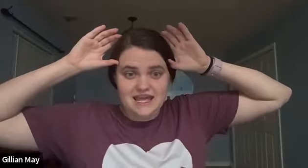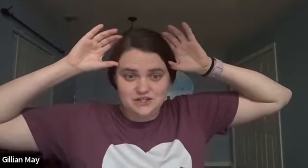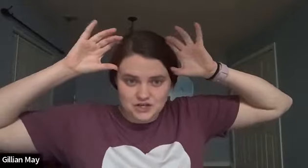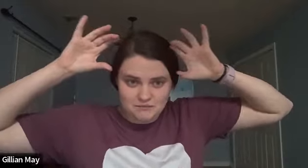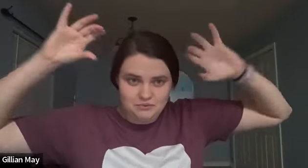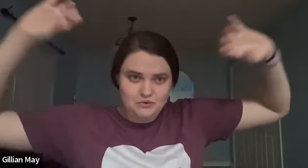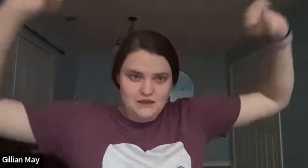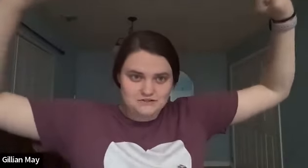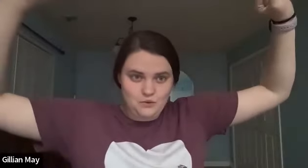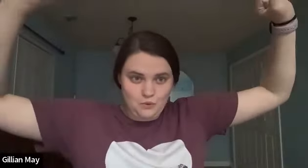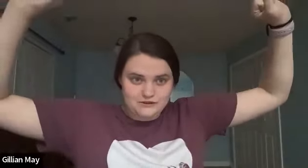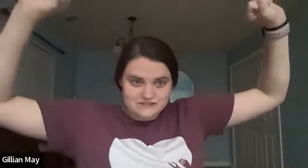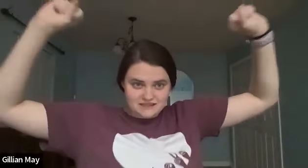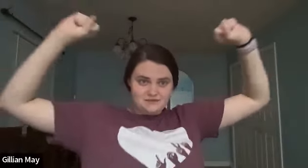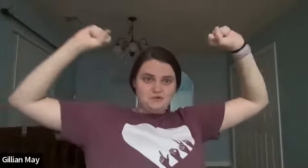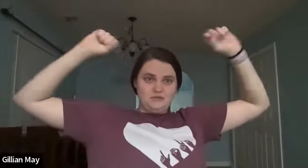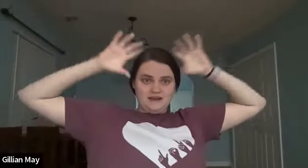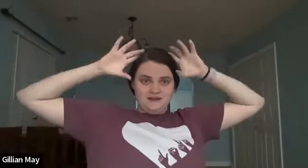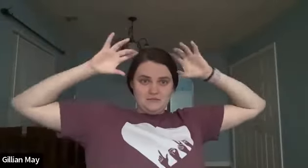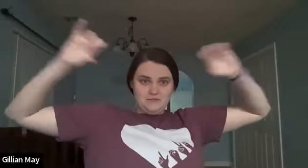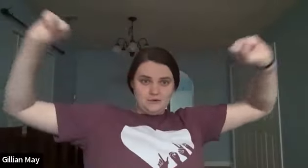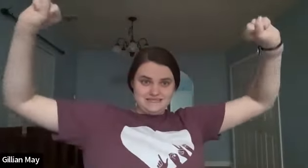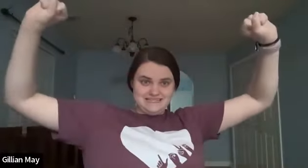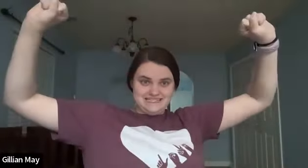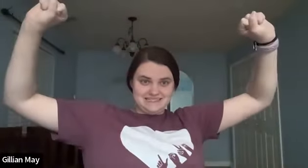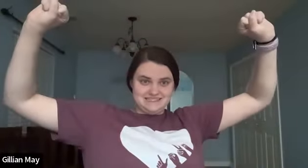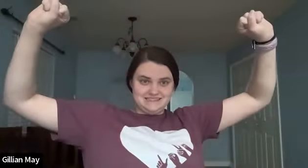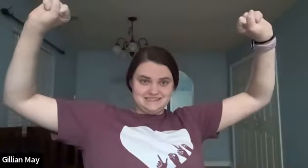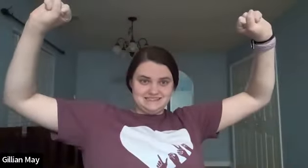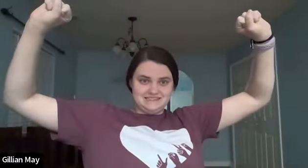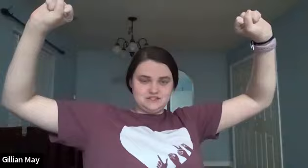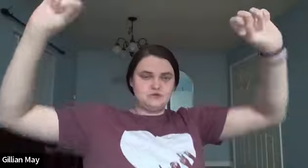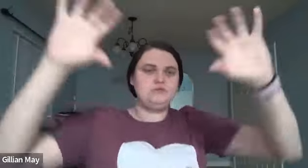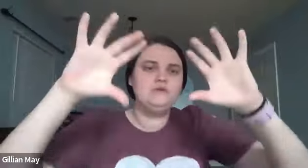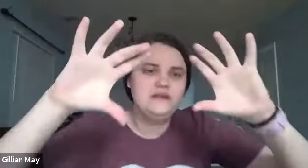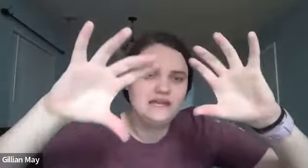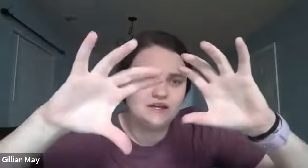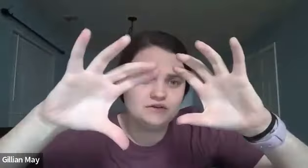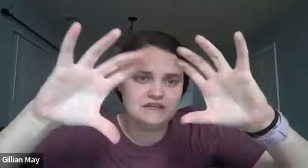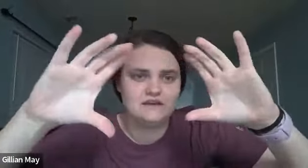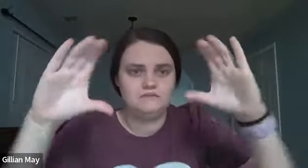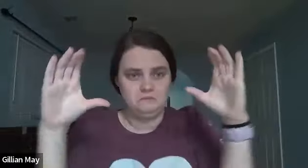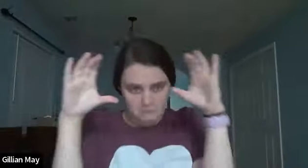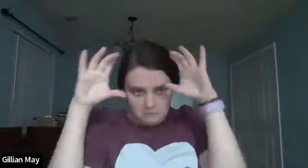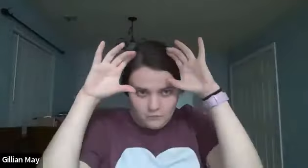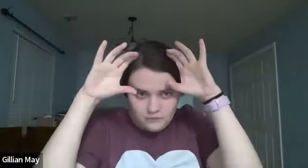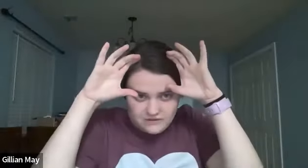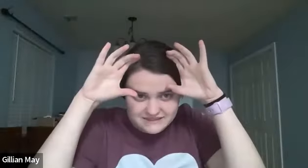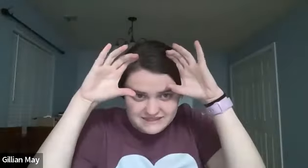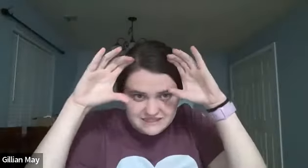And you're going to pull out to horns. Like, let me pull back. President. So you'll pull it and it goes like